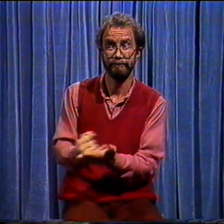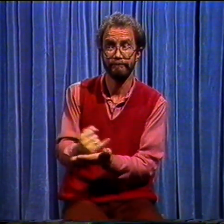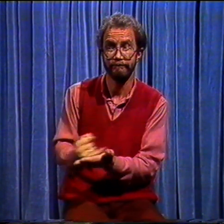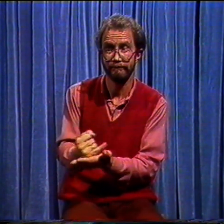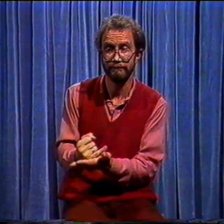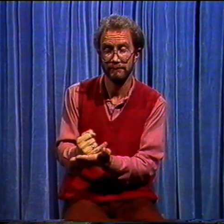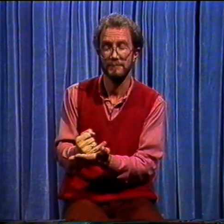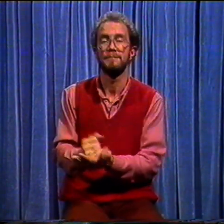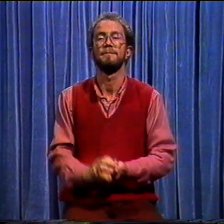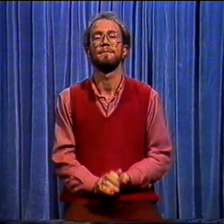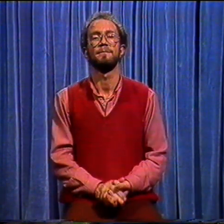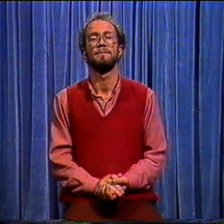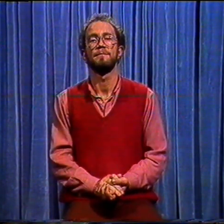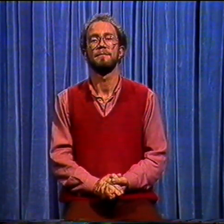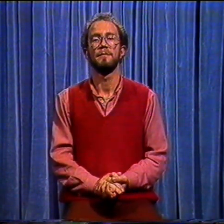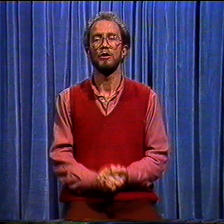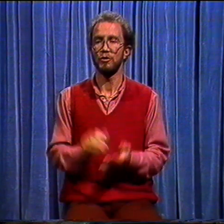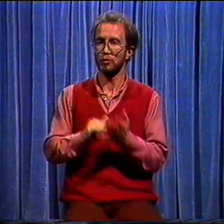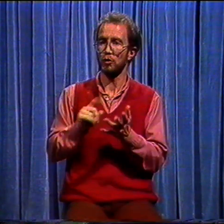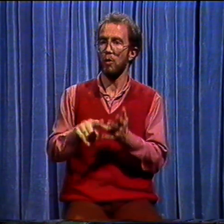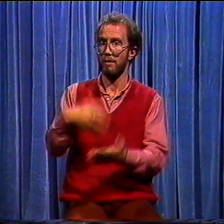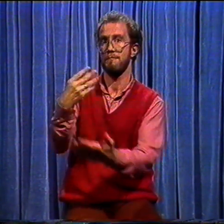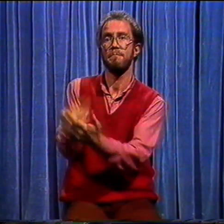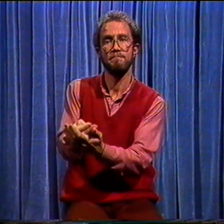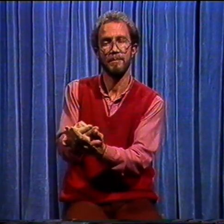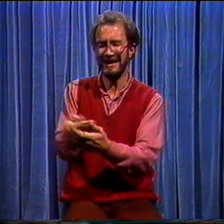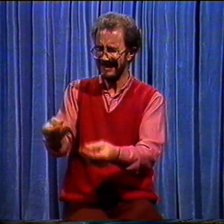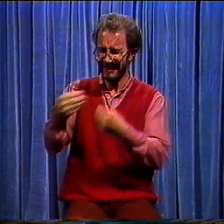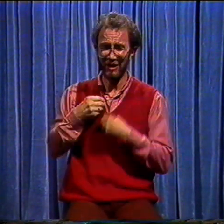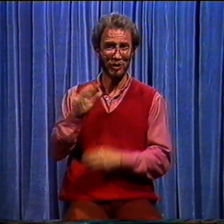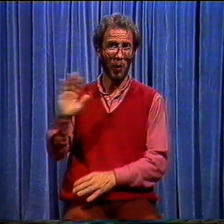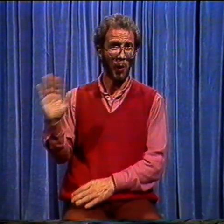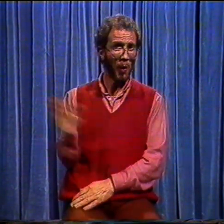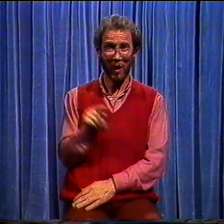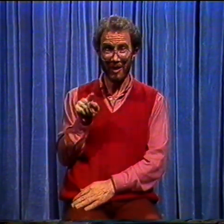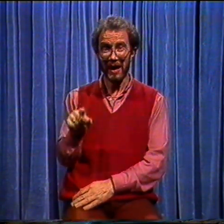it could have been. So the sign is giving us all that